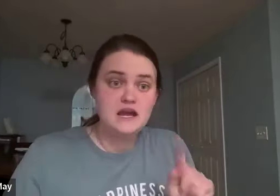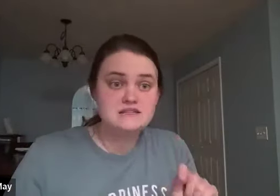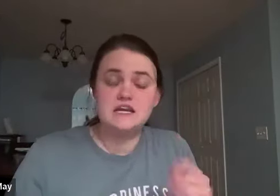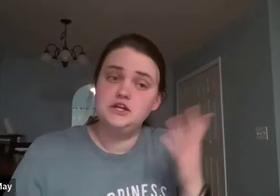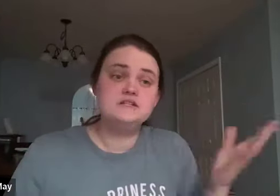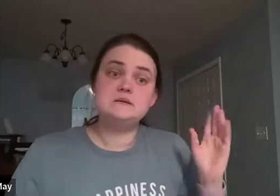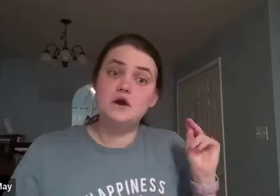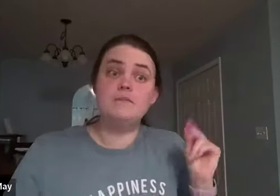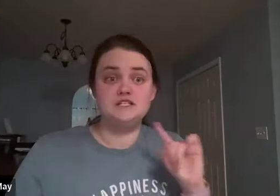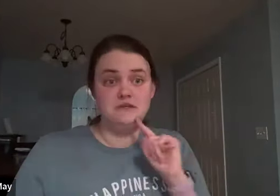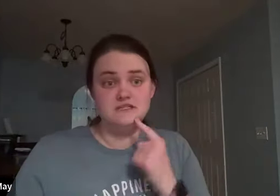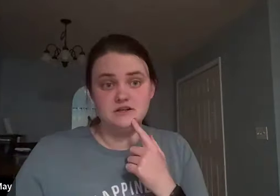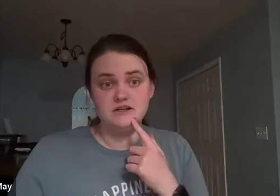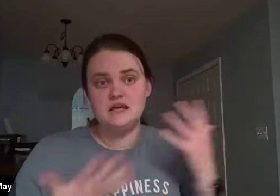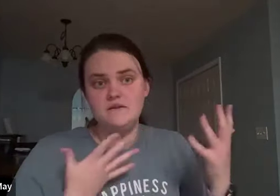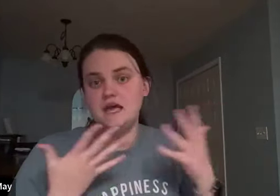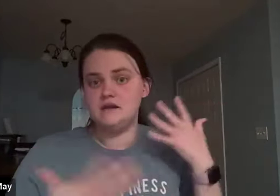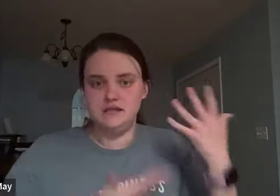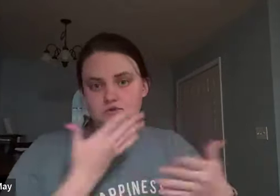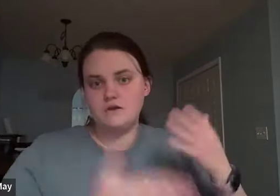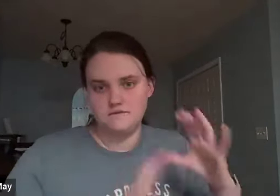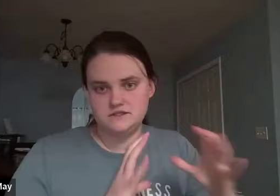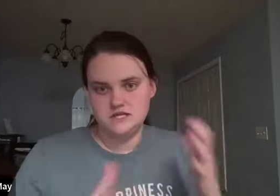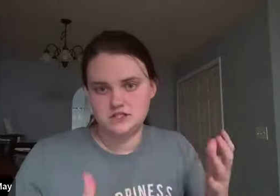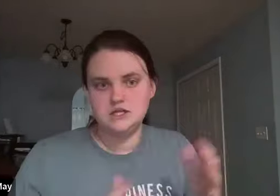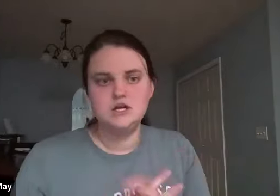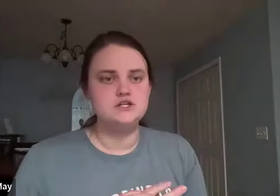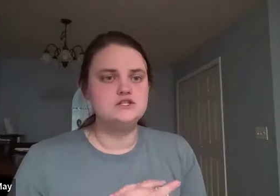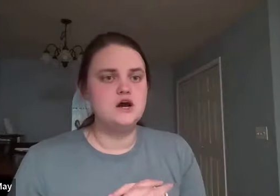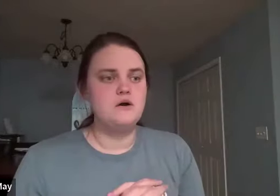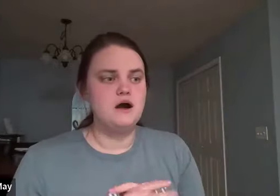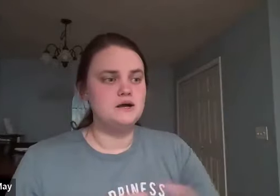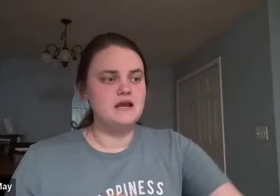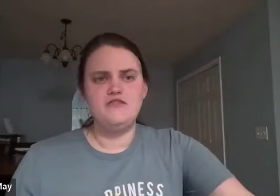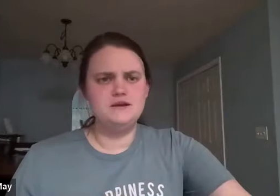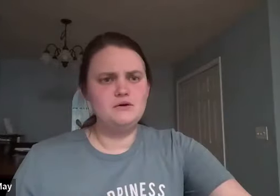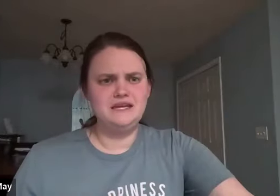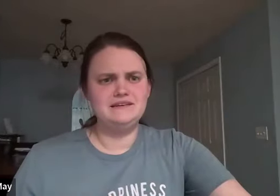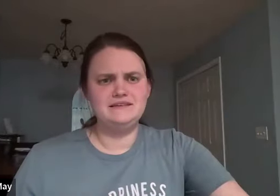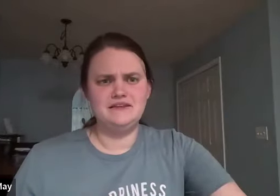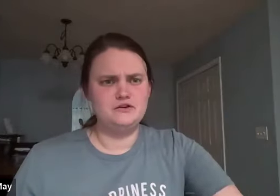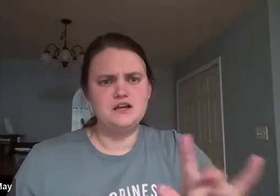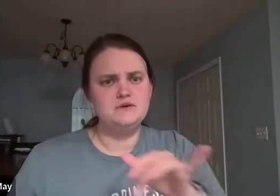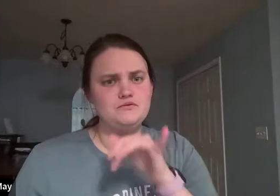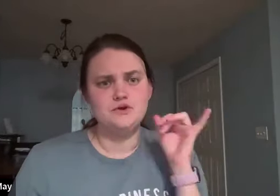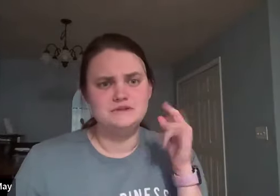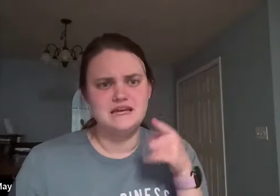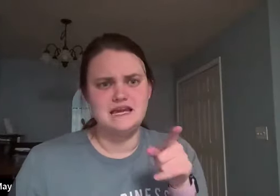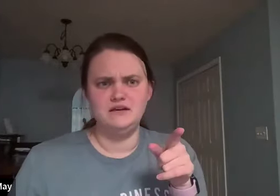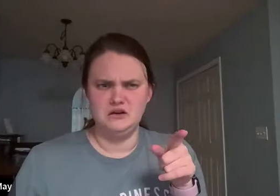sarcastic? And you can just say, no, I'm actually being serious, and then keep through the conversation. So, and they don't mean, like, they're not going to be rude saying, are